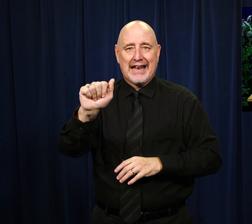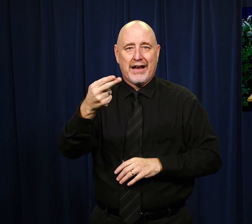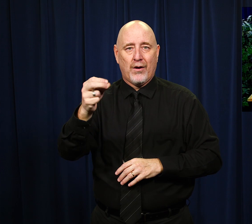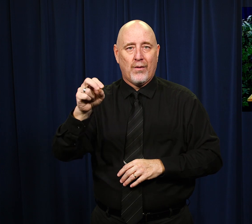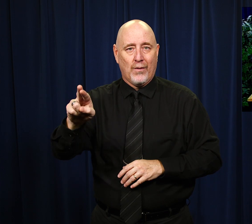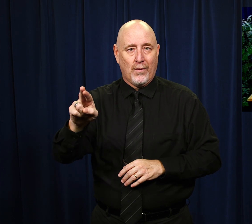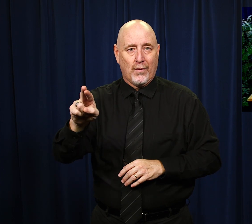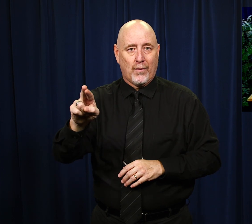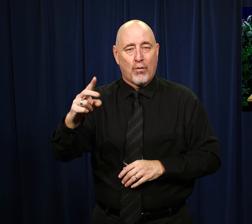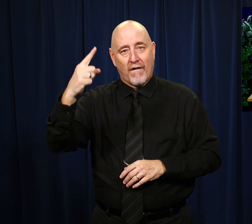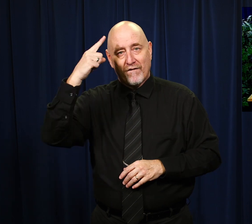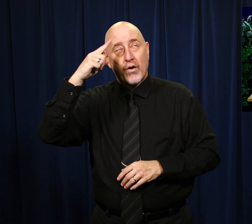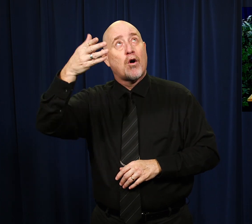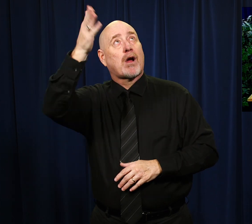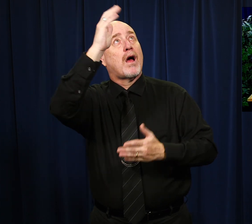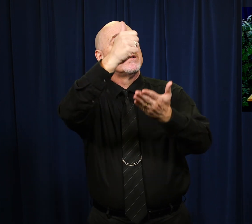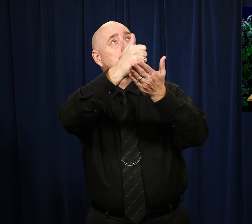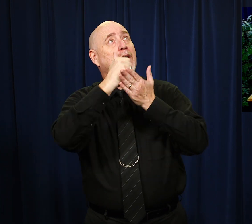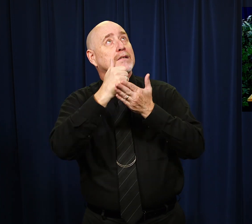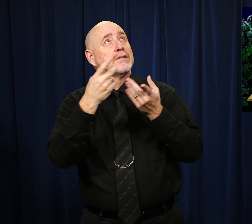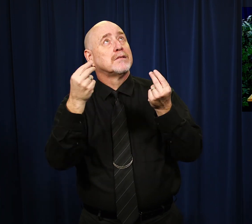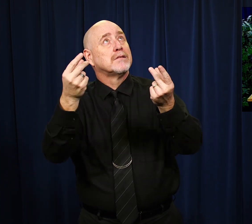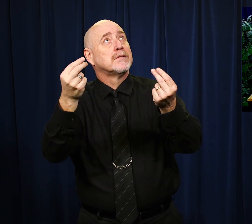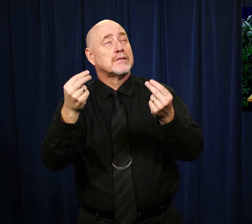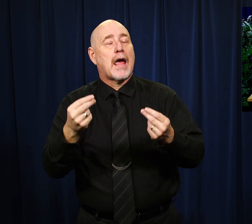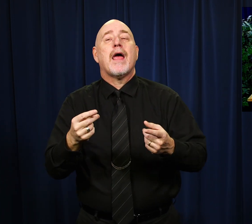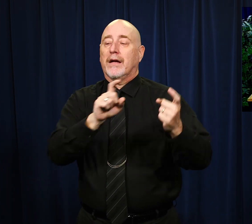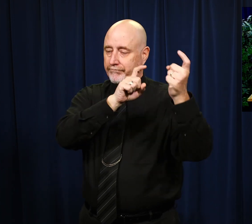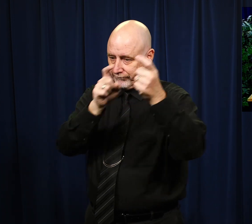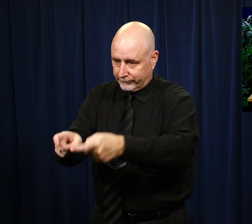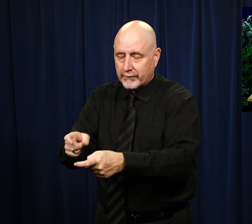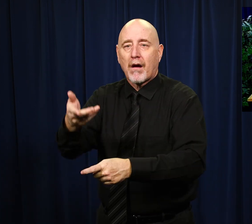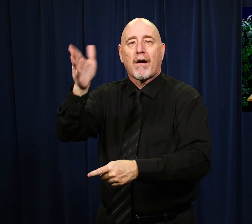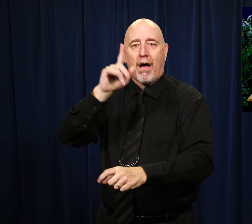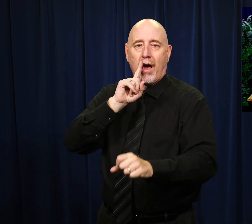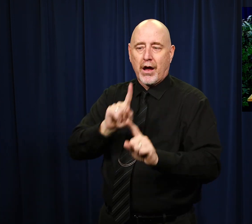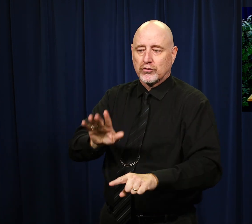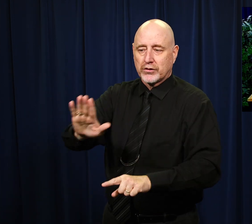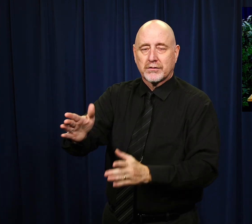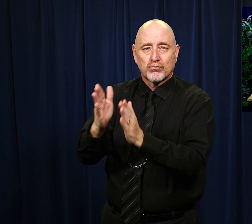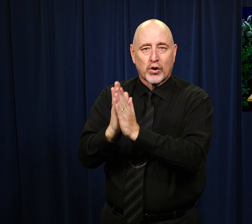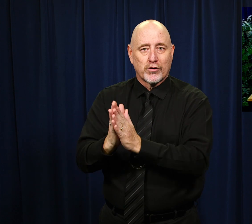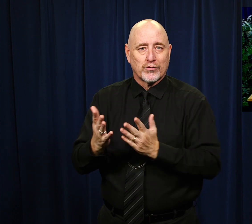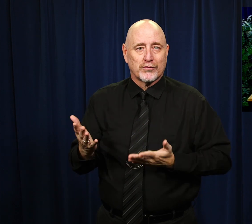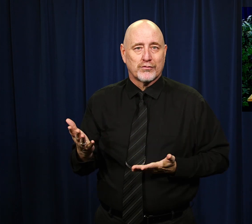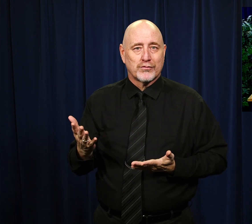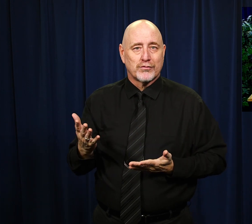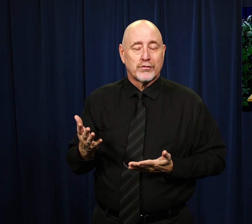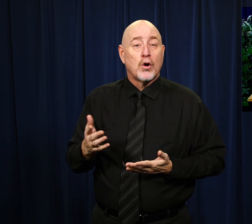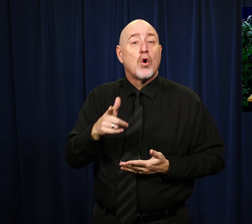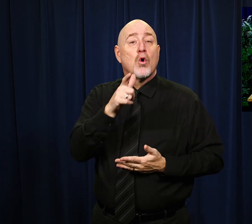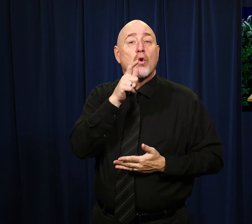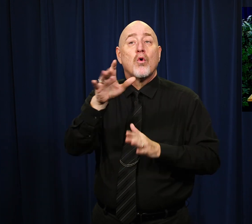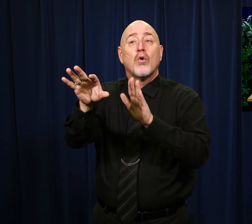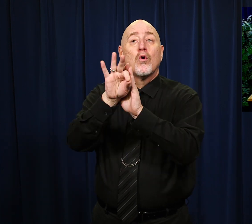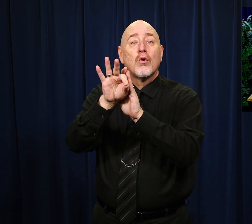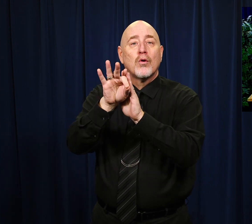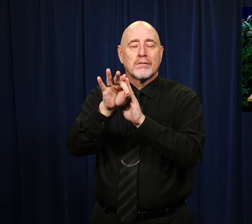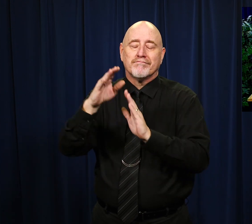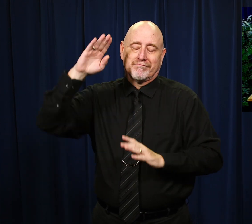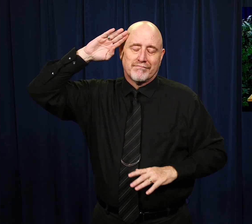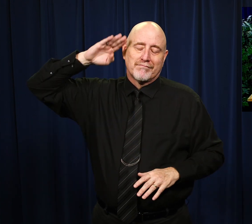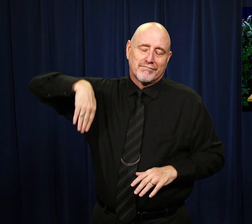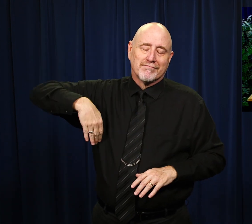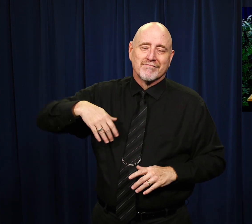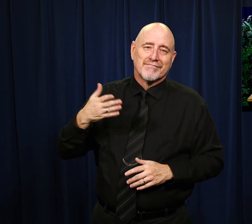prayer for guidance. And he does get it. Jehovah answers his prayer. And who is it? Yes, we know